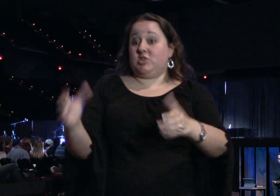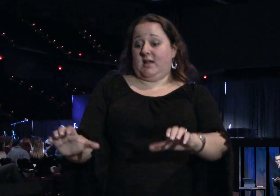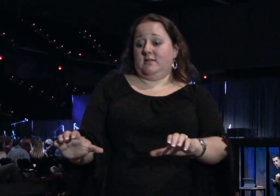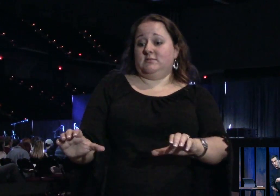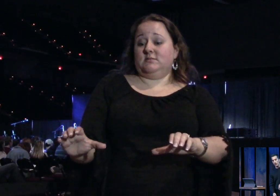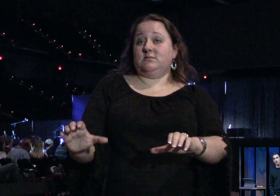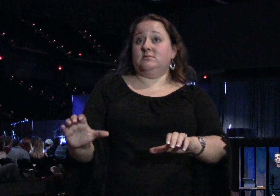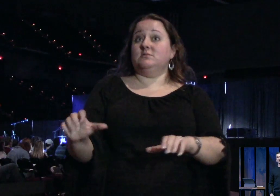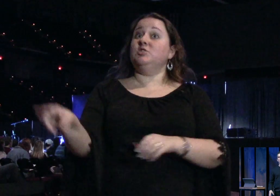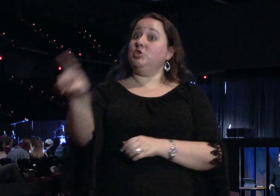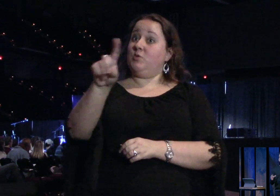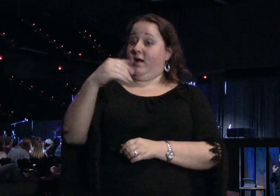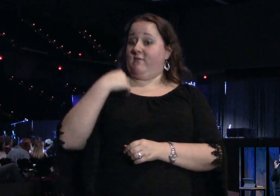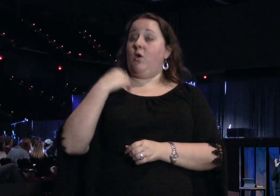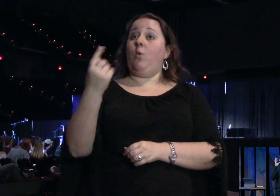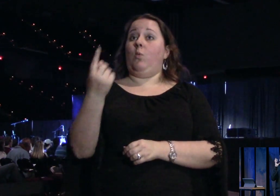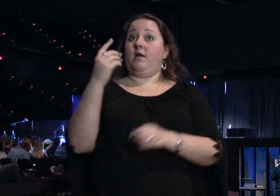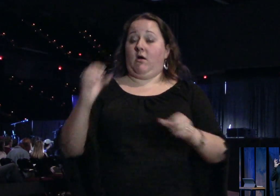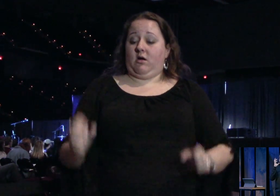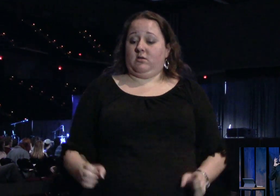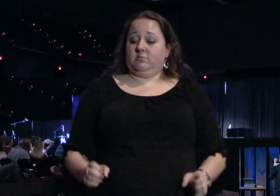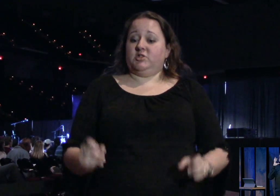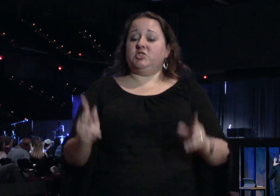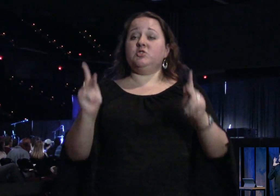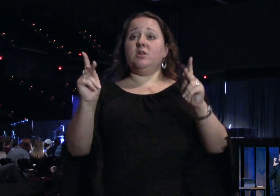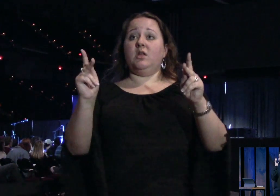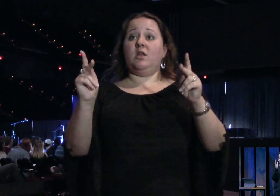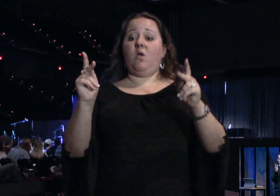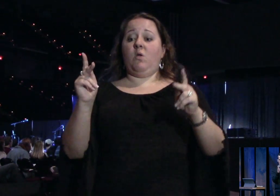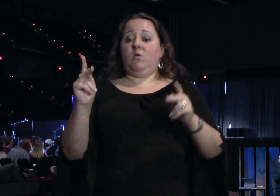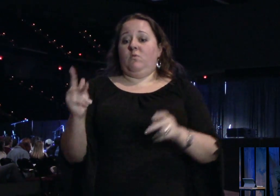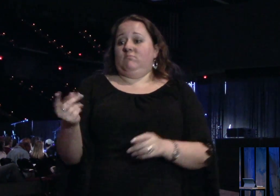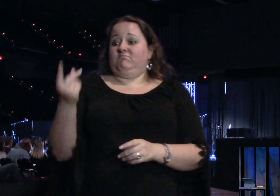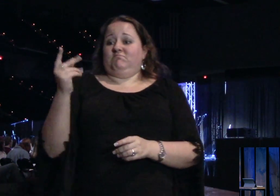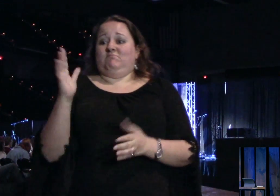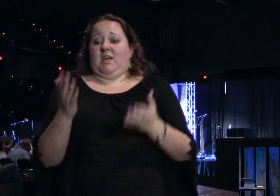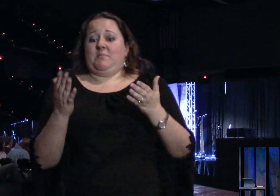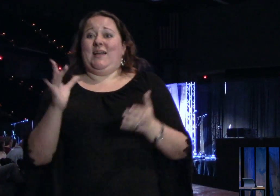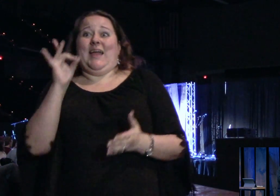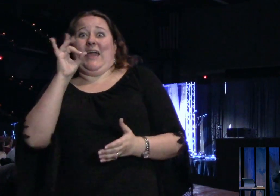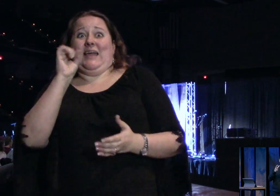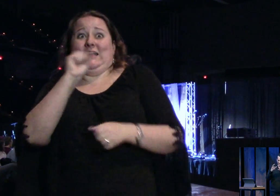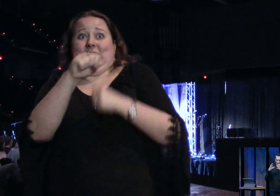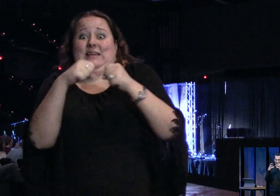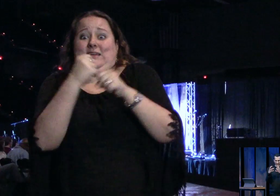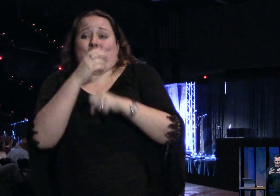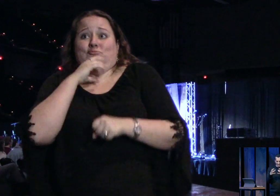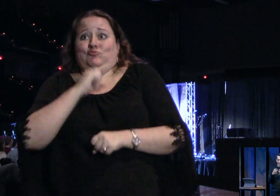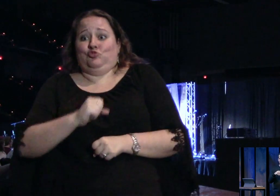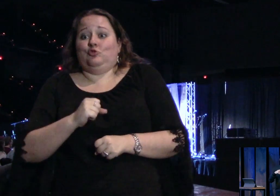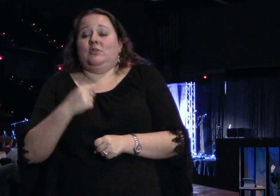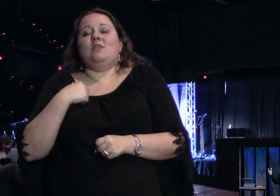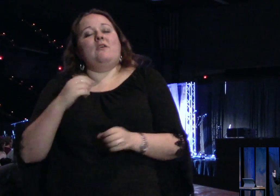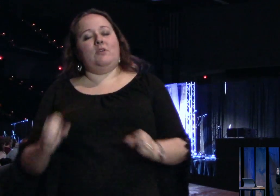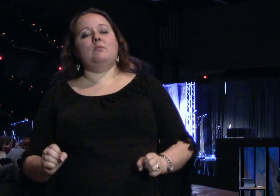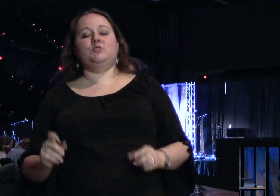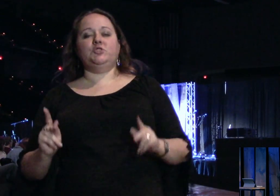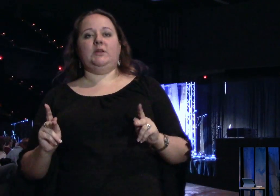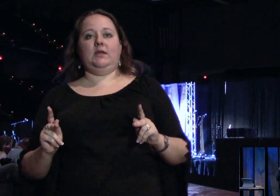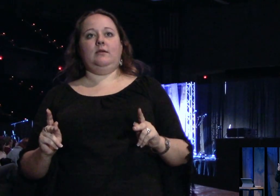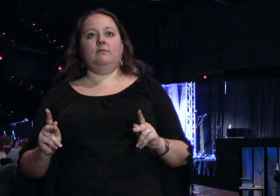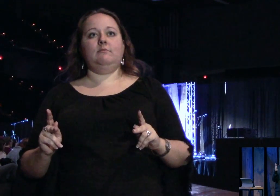There's only one drop, and you have one opportunity, one 60, 70, 80-year at